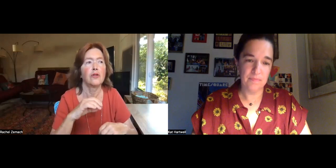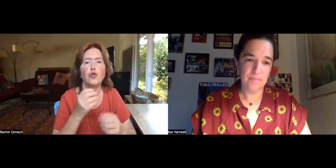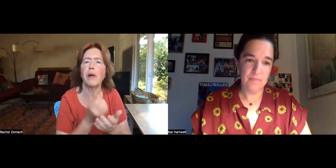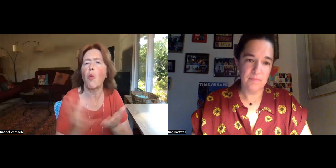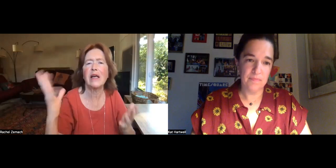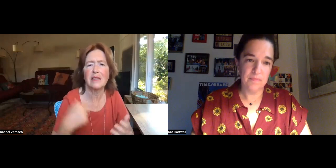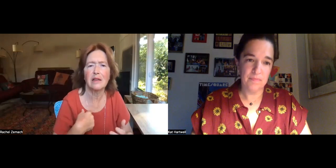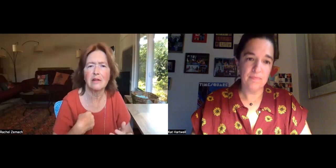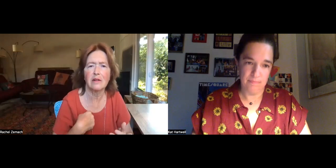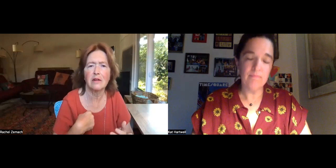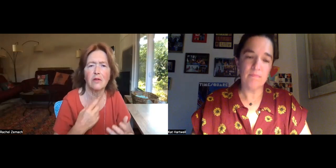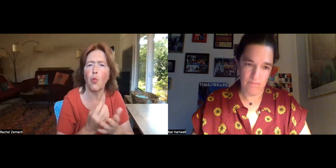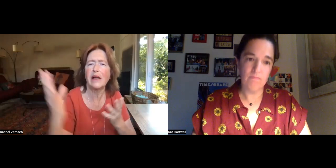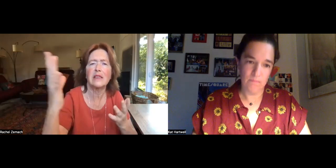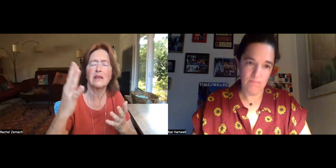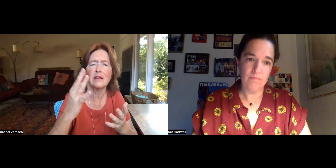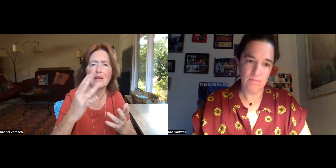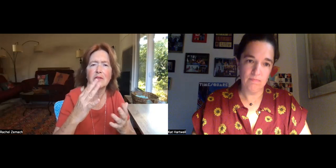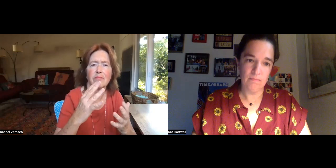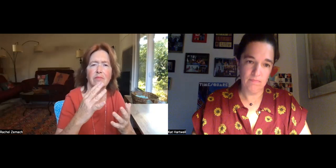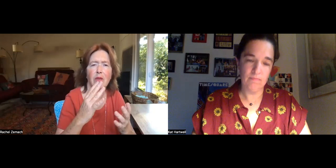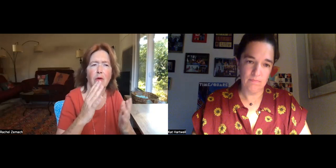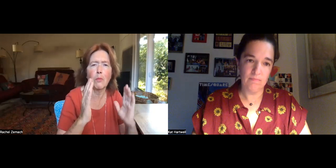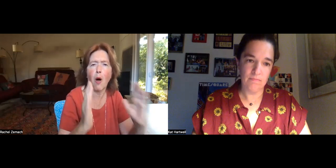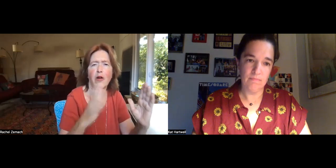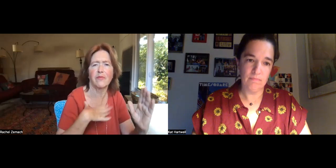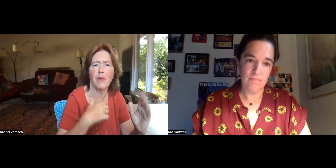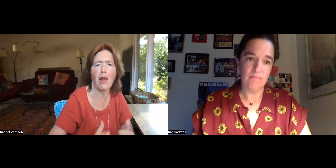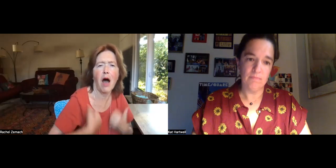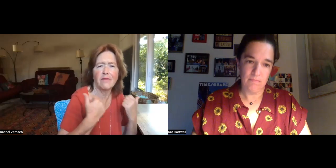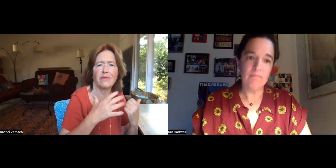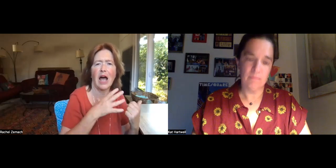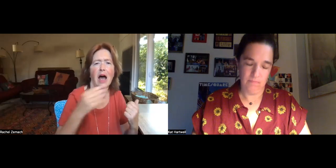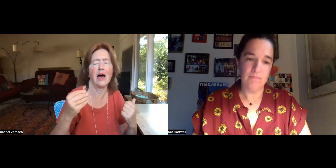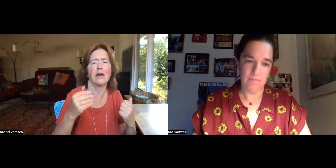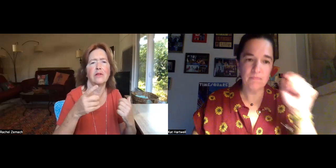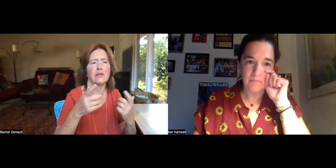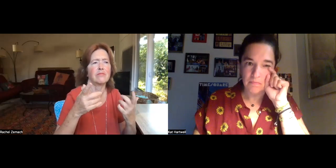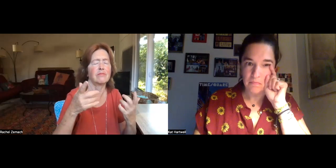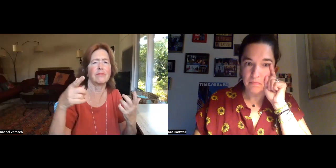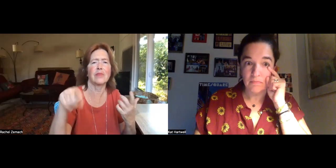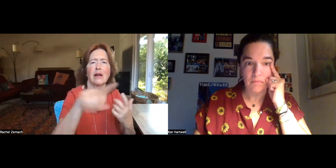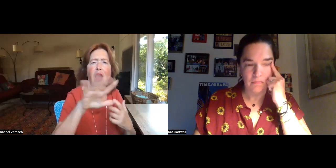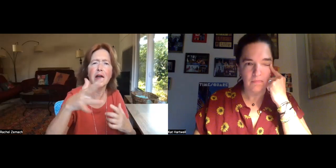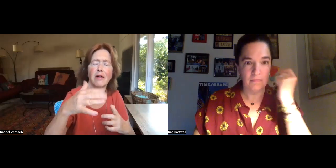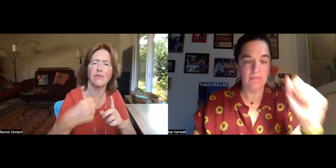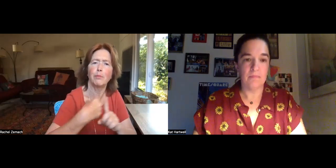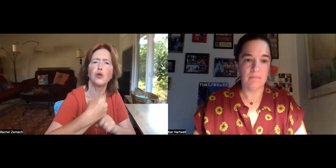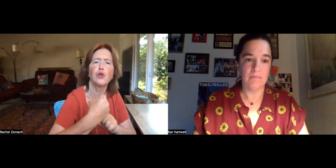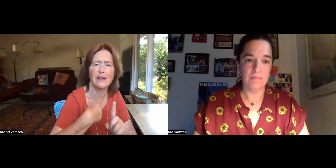to be wasted. Wasted. Part of my life and kind of abusive